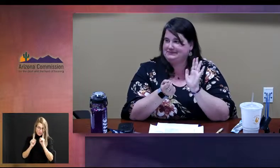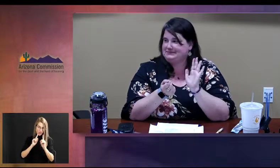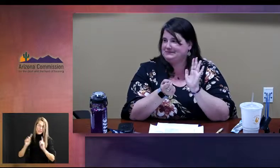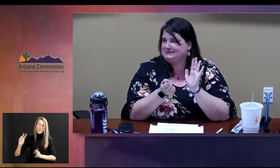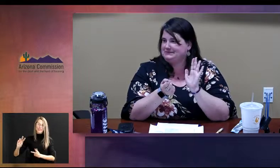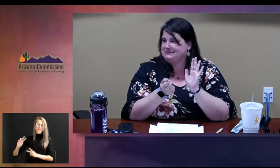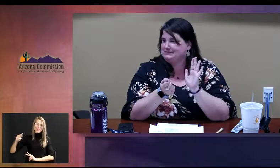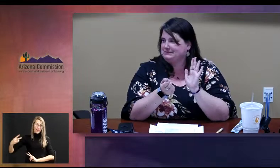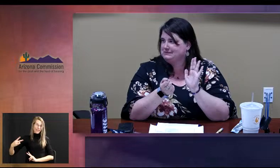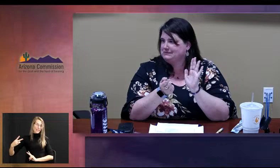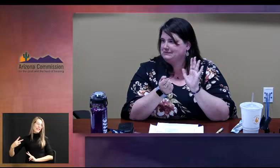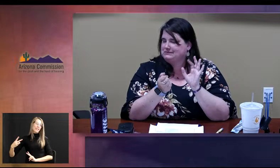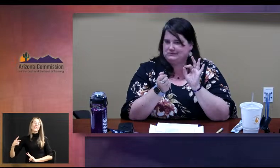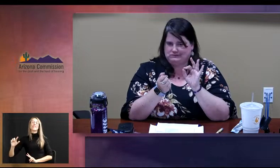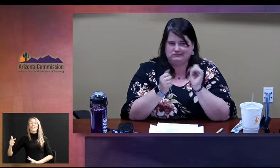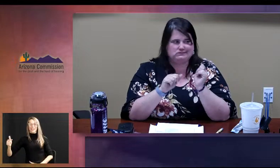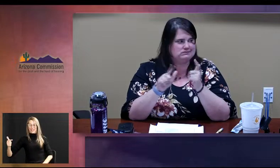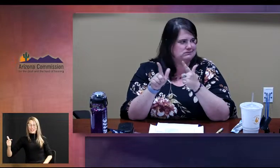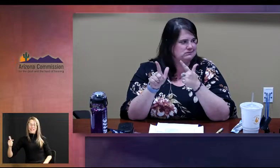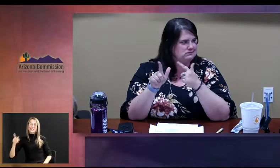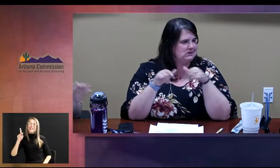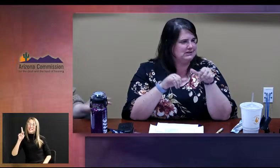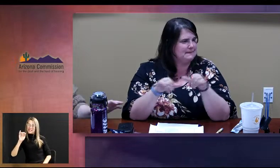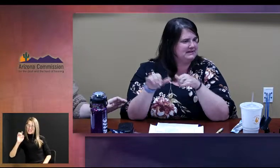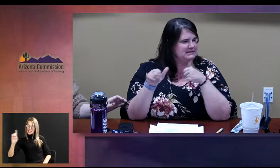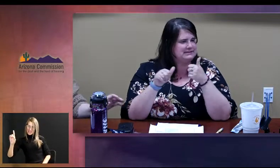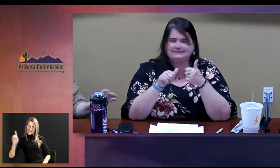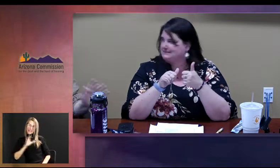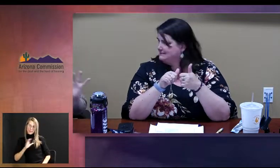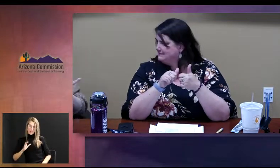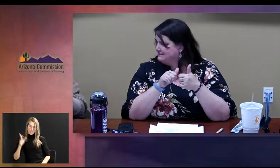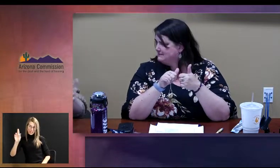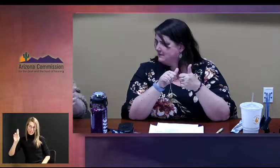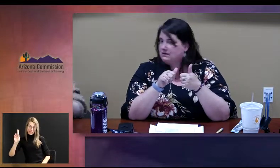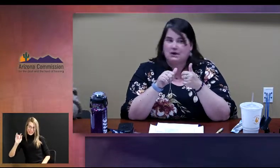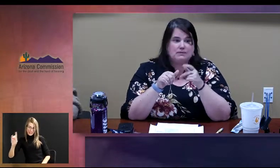by Commissioner Kidd. All in favor? Please raise your hand.